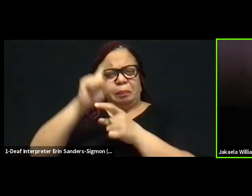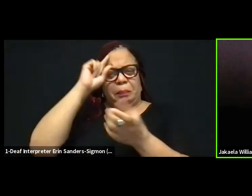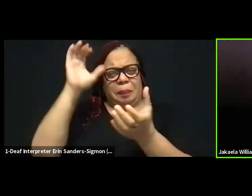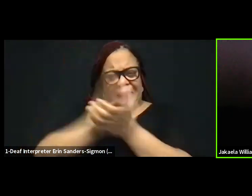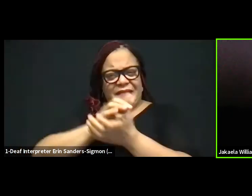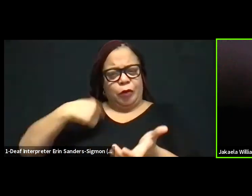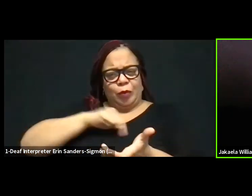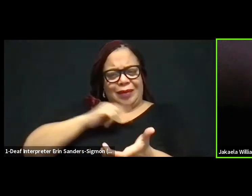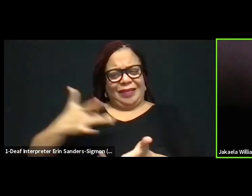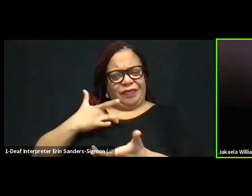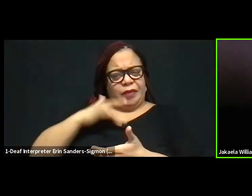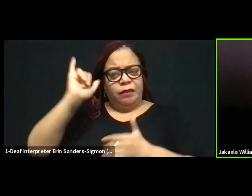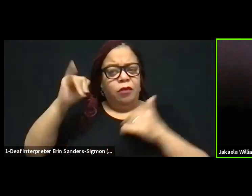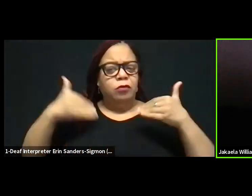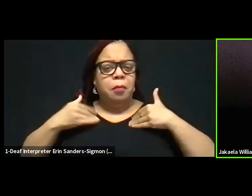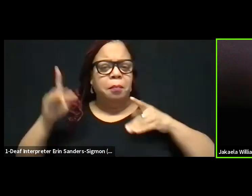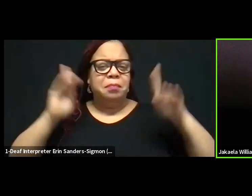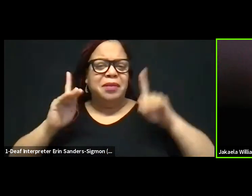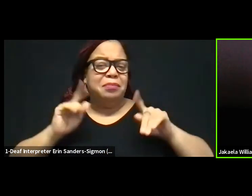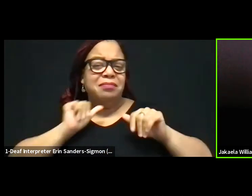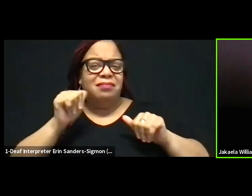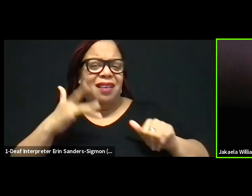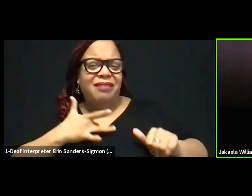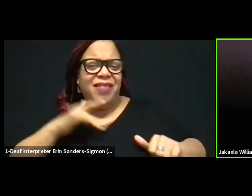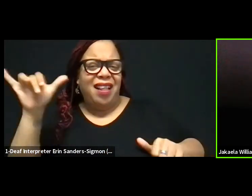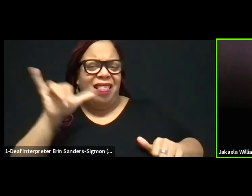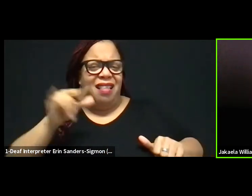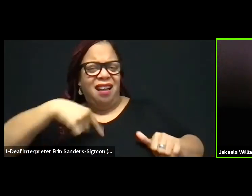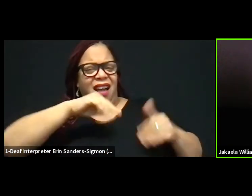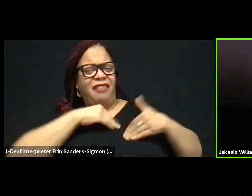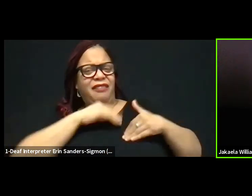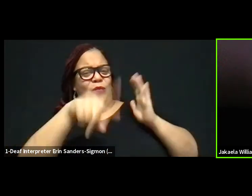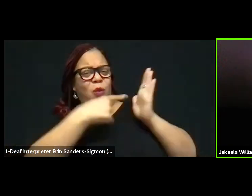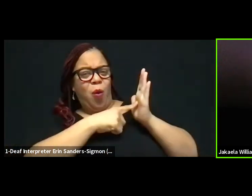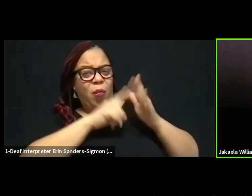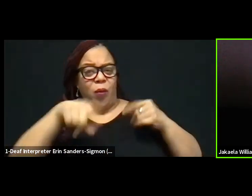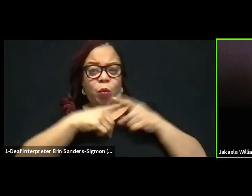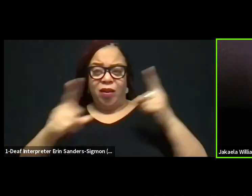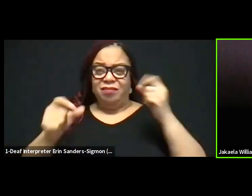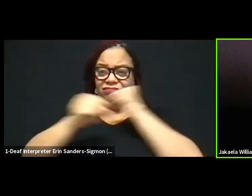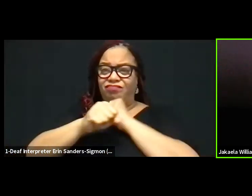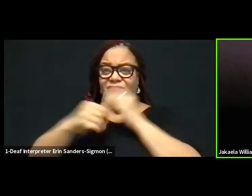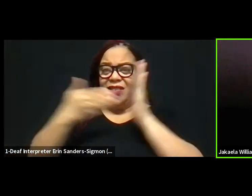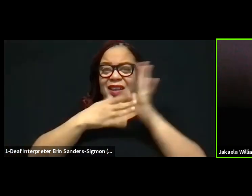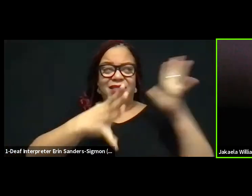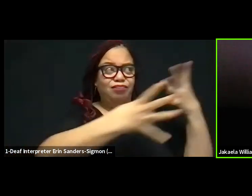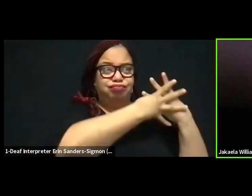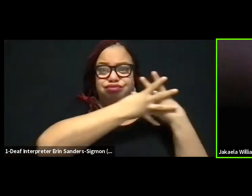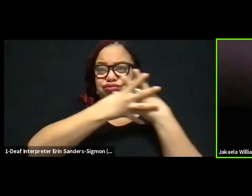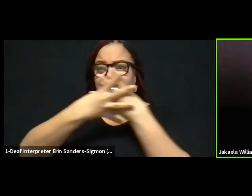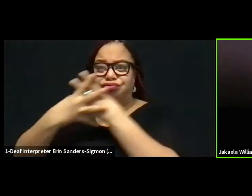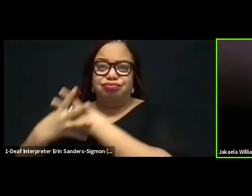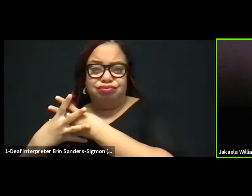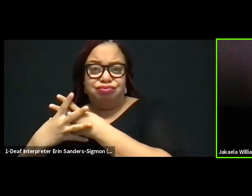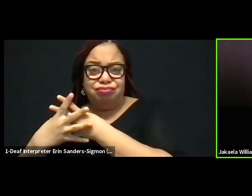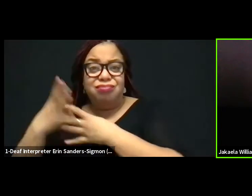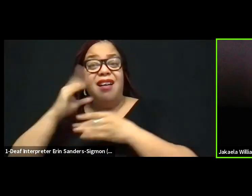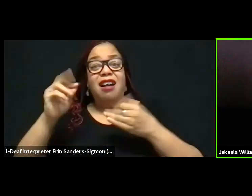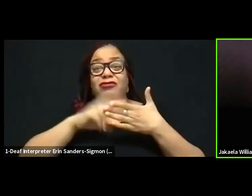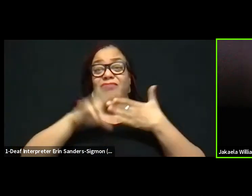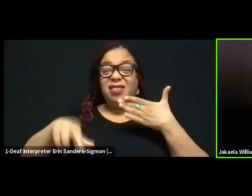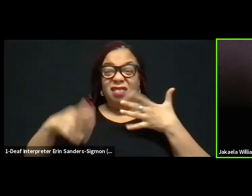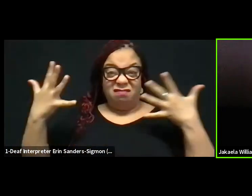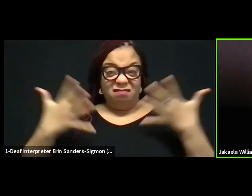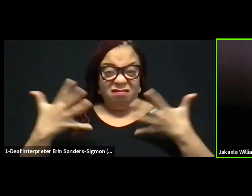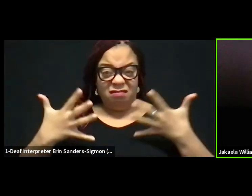the end result, which would be the abolition of the prison industrial complex. I am solely a transformative